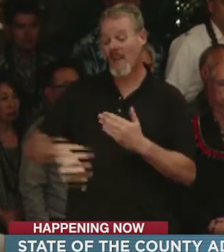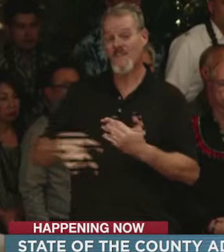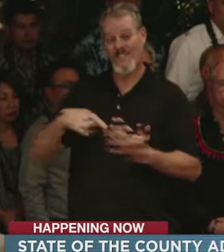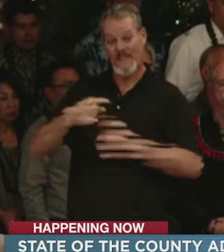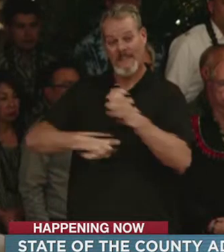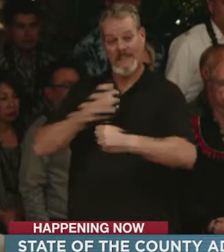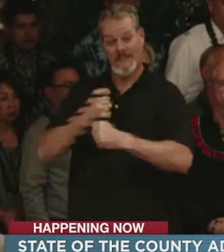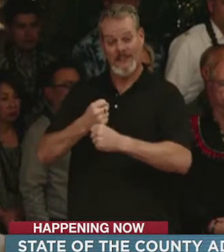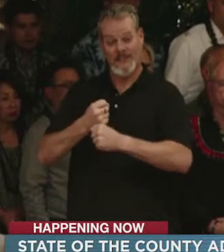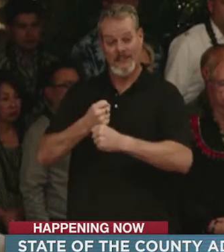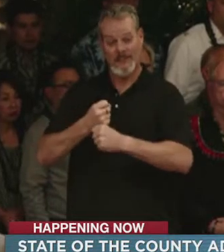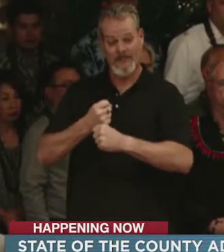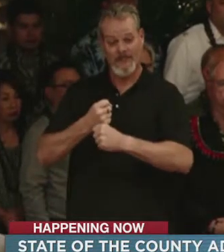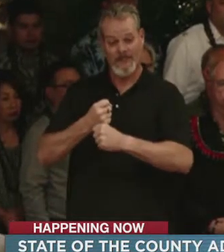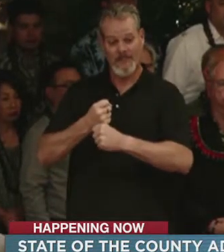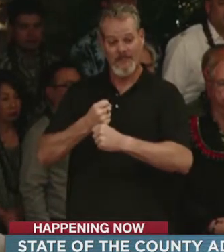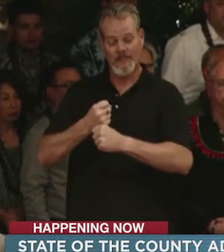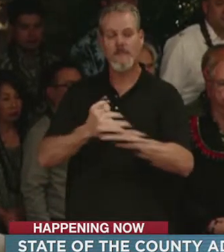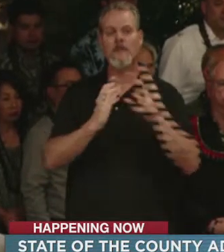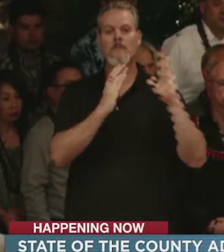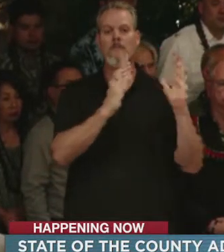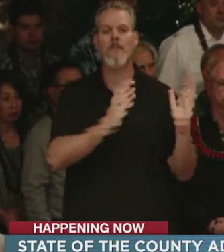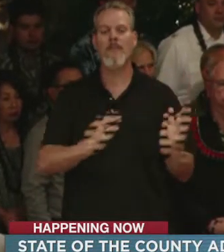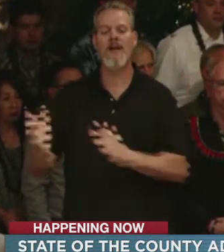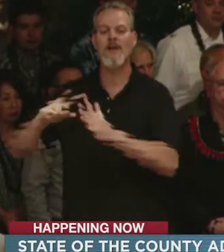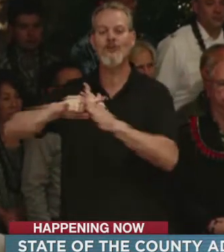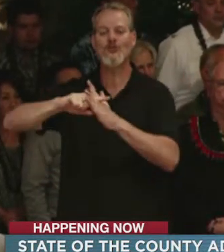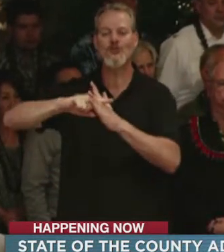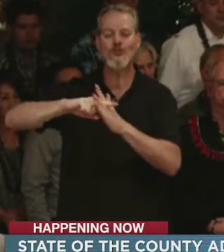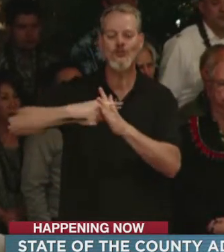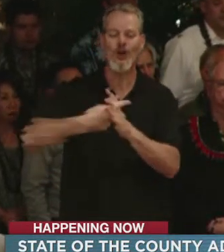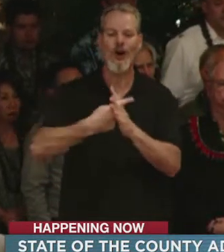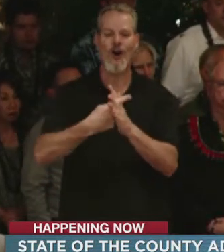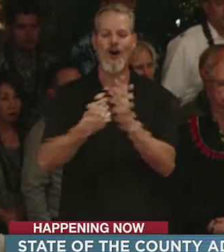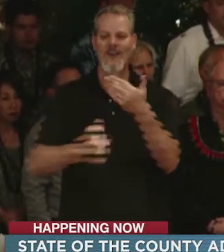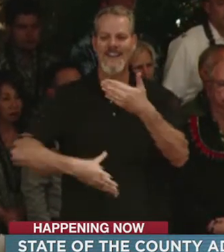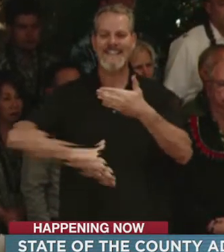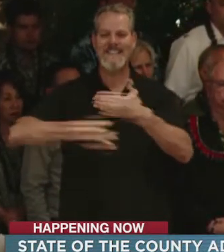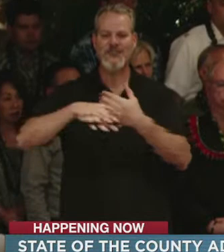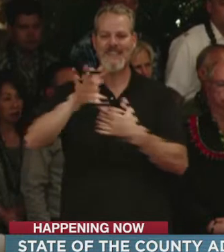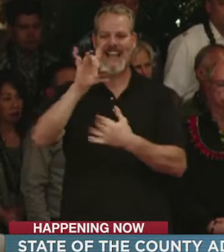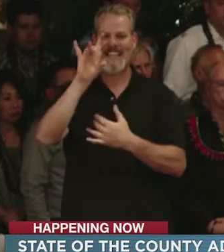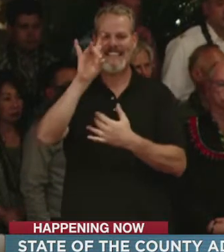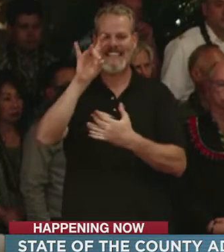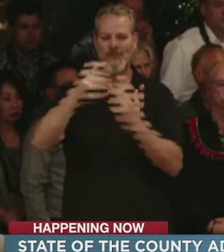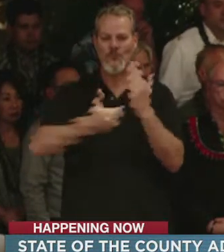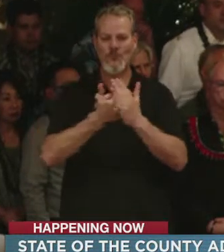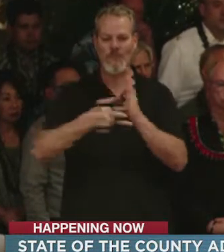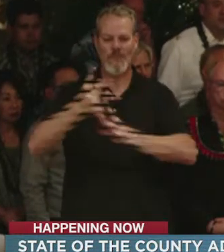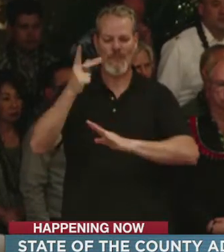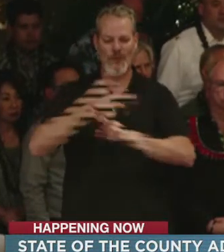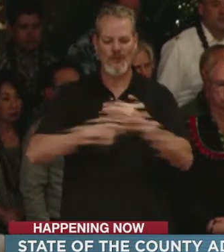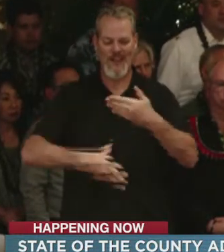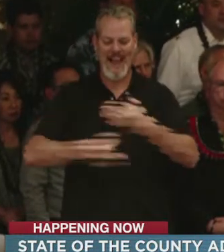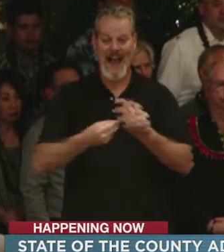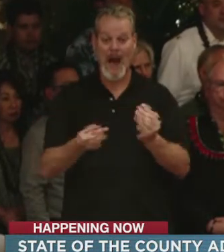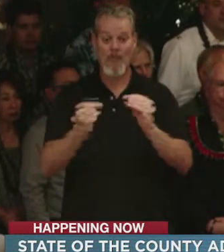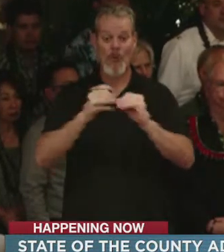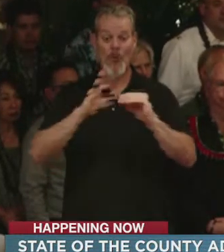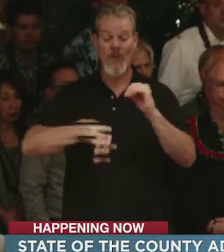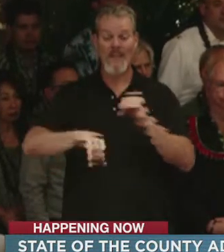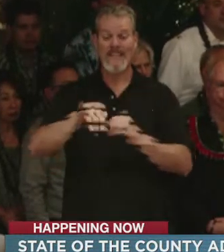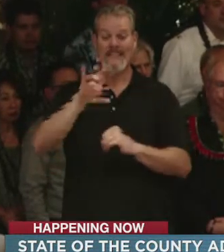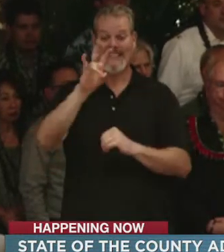2023, we plan to break ground on an additional 8 projects that will add an additional